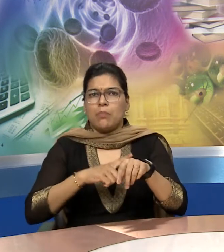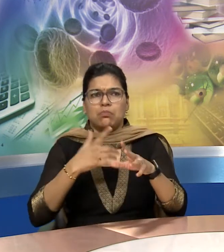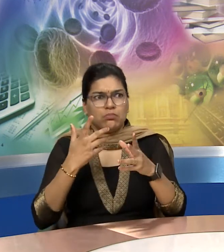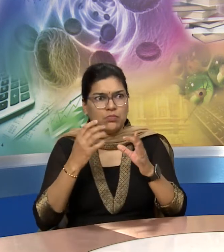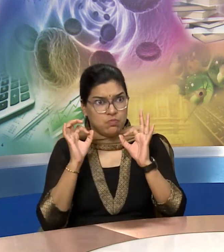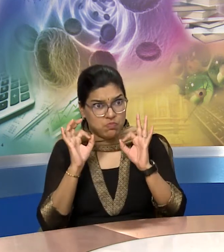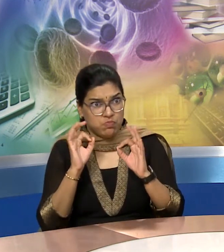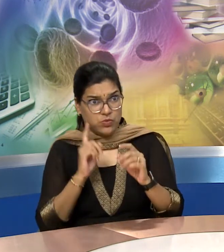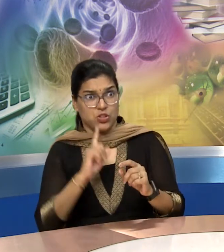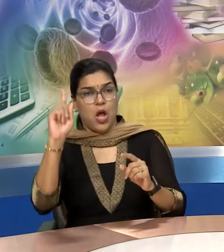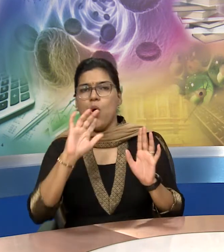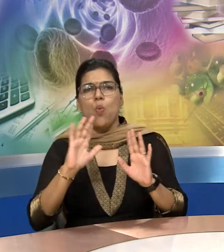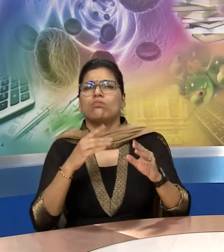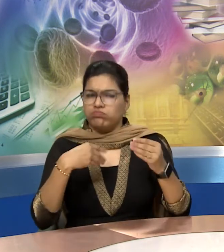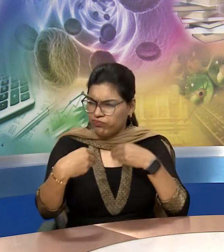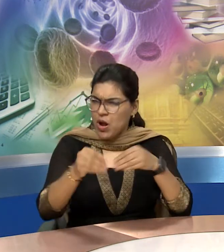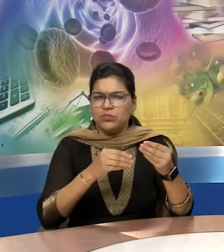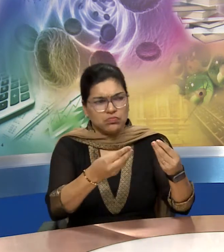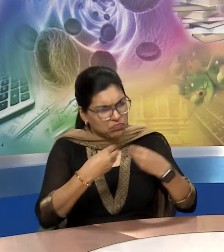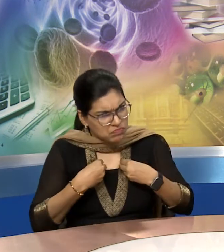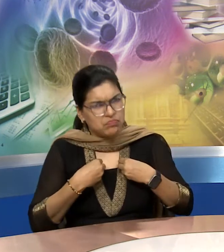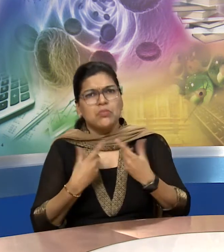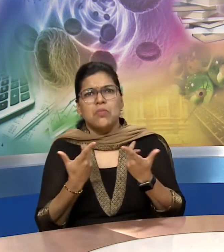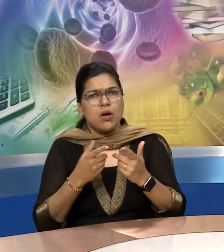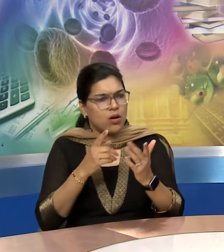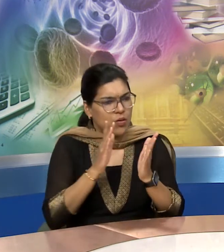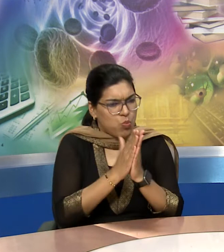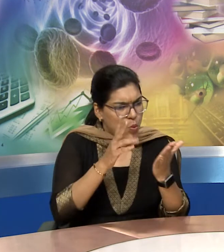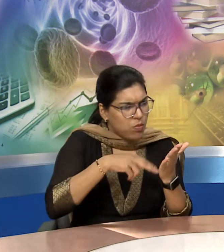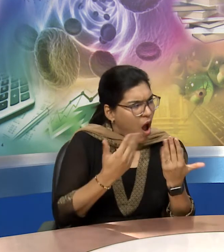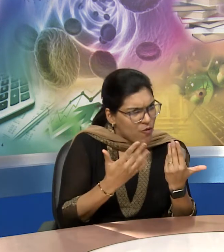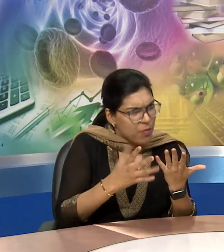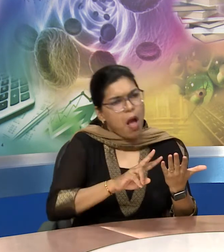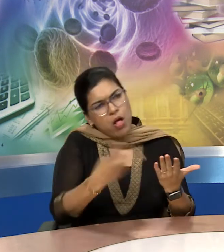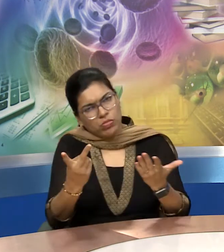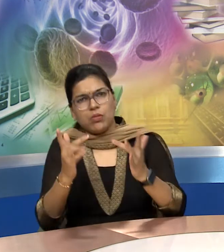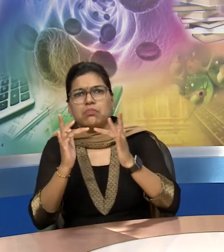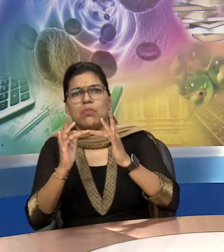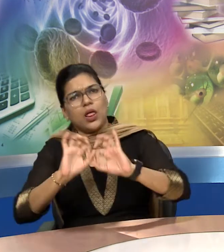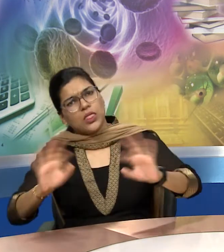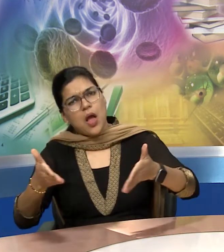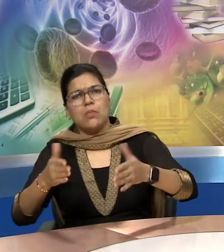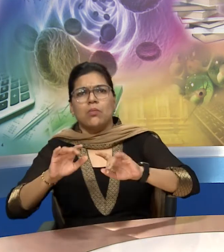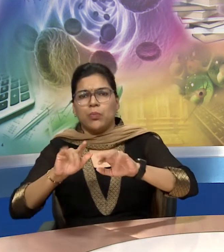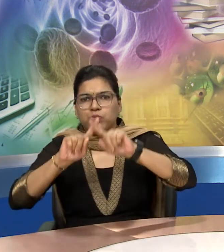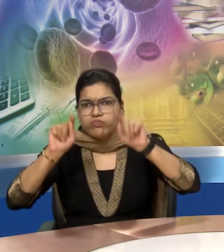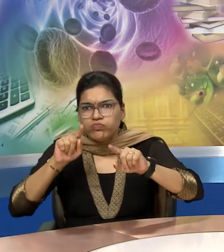So it depends upon the flexibility of the library, whether they are using the